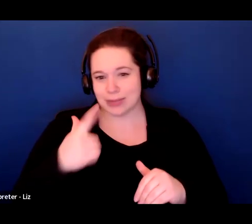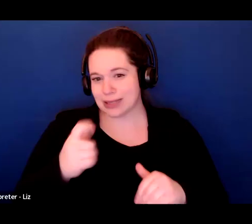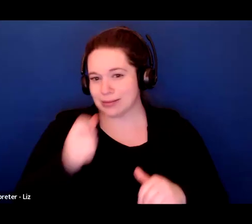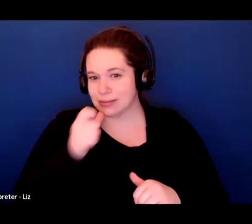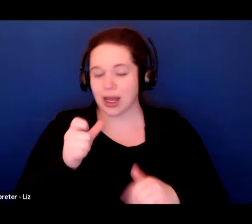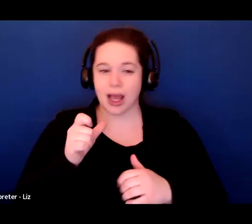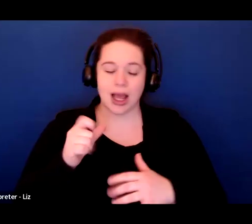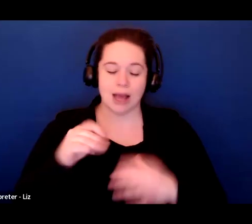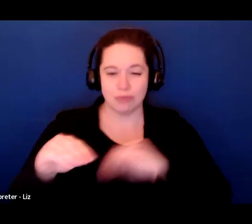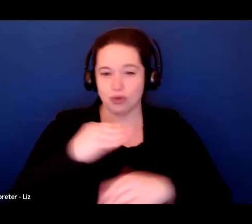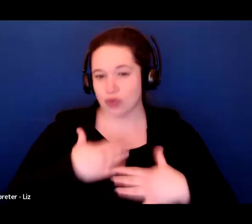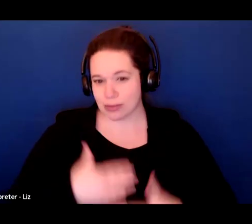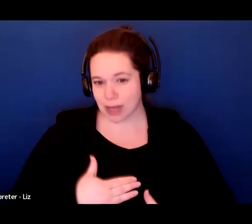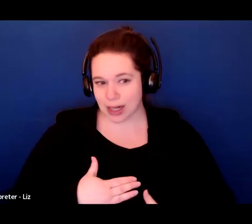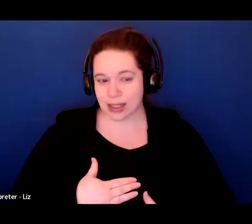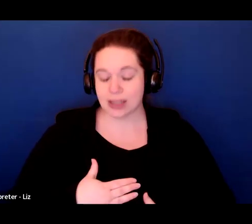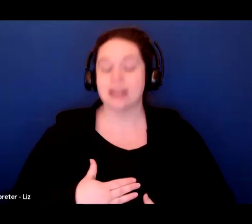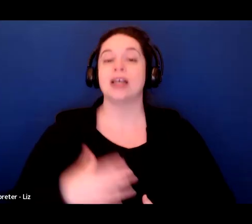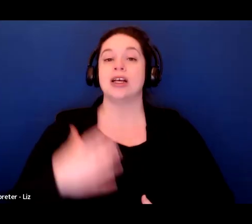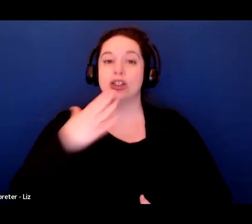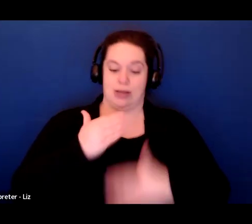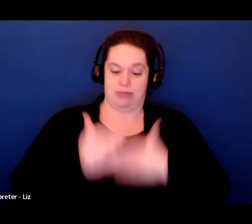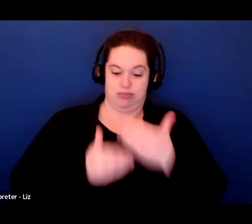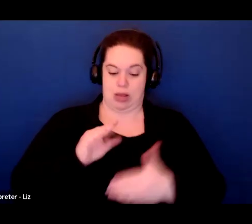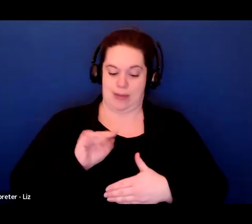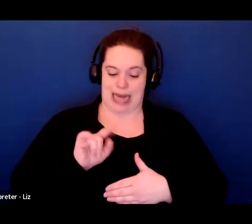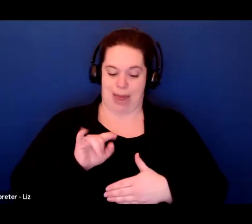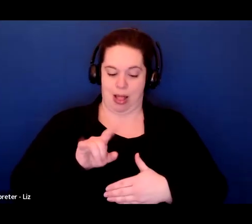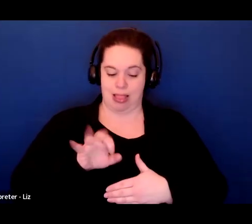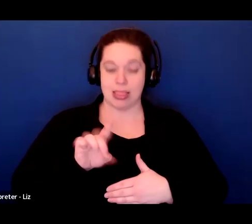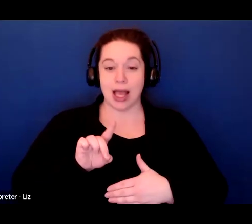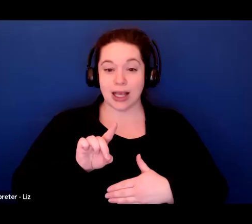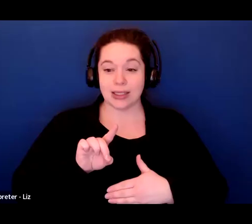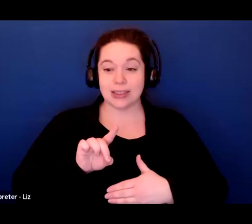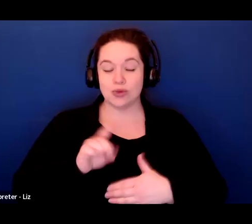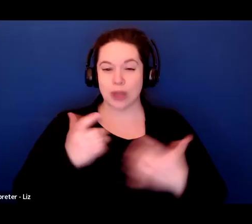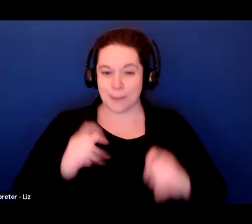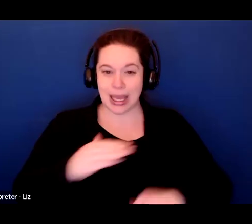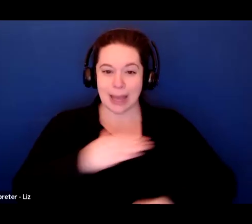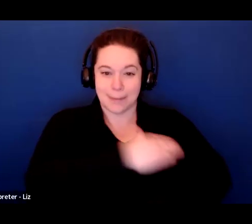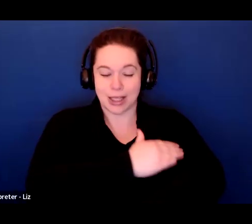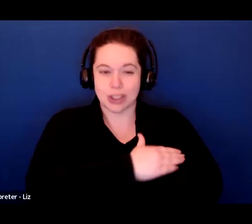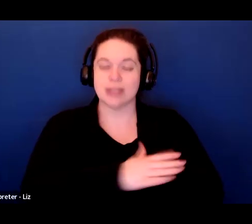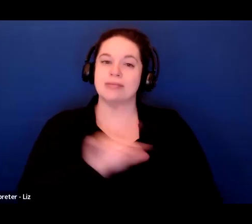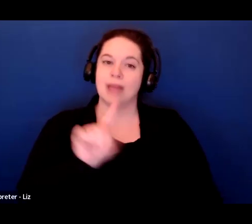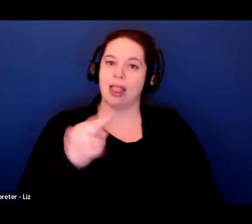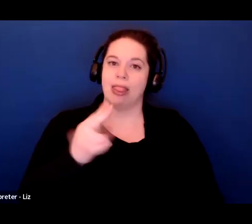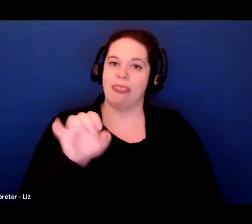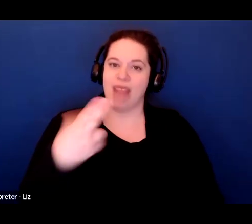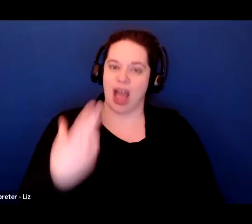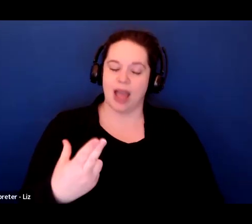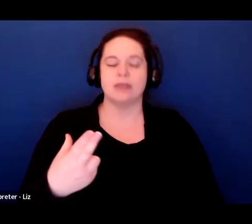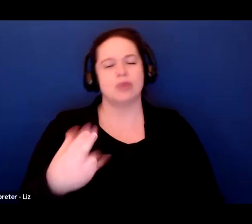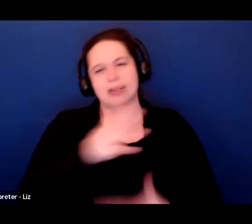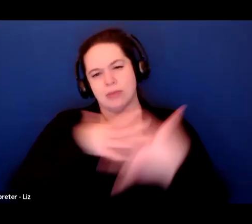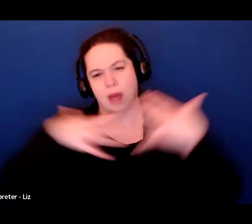moving your body enough. And where sugar gets metabolized the most is in those big muscles in the thigh. Now it gets metabolized all